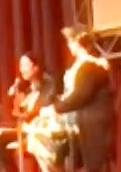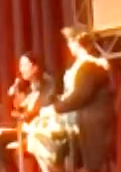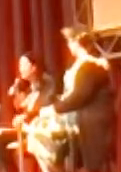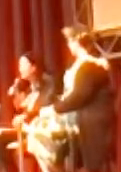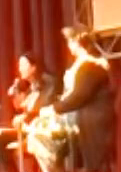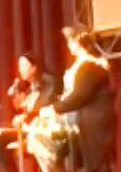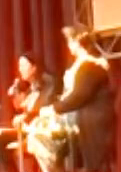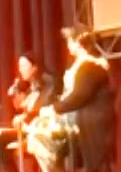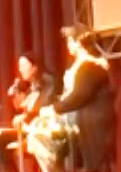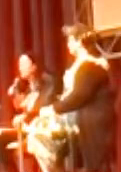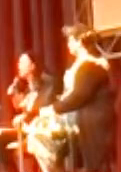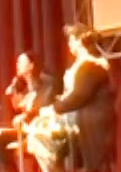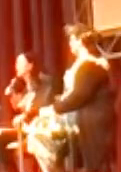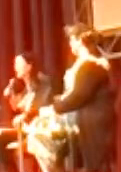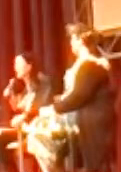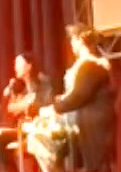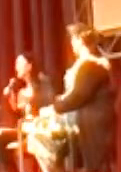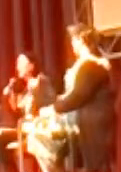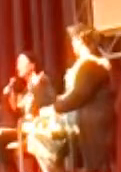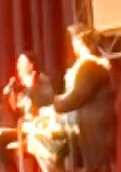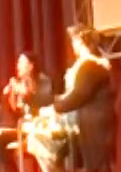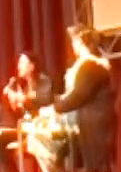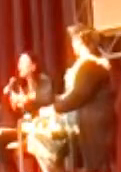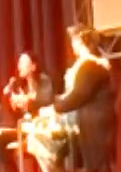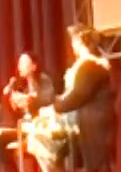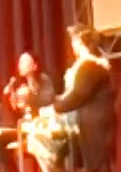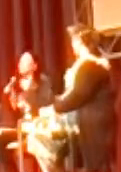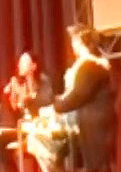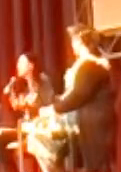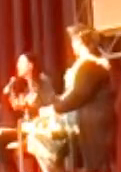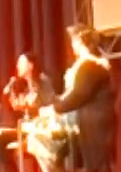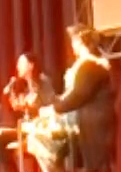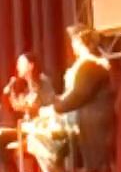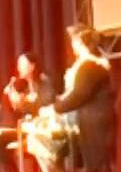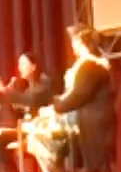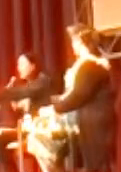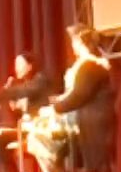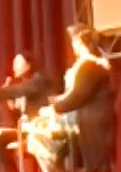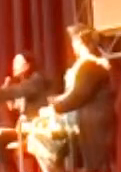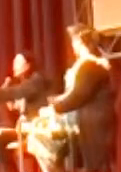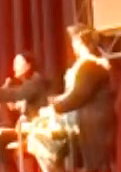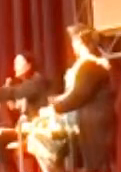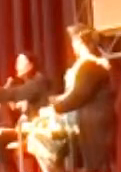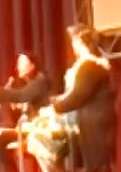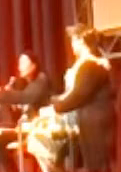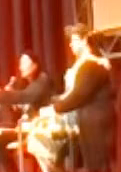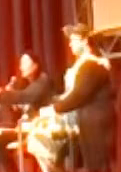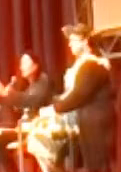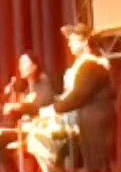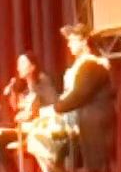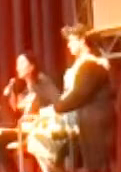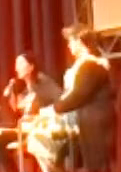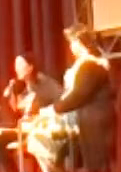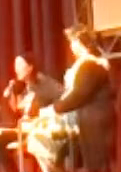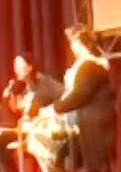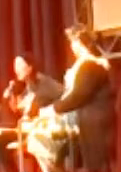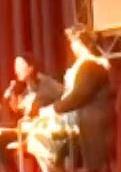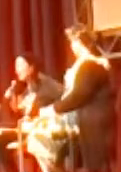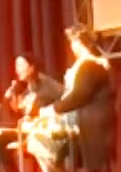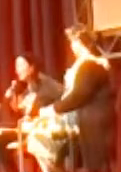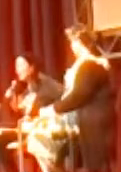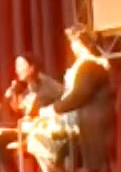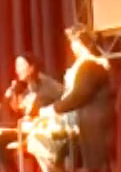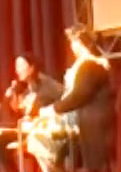So critical. So critical. We've been at the front line. We continue to be at the front line. You know this, but my brother.